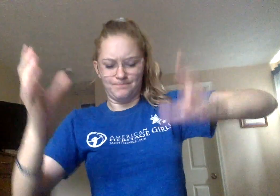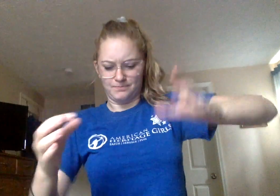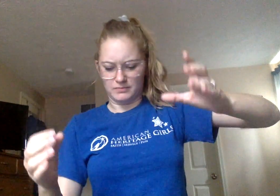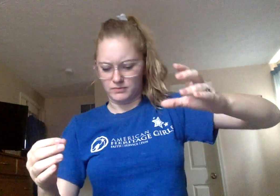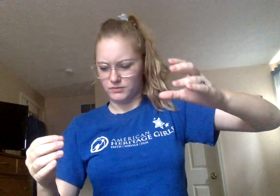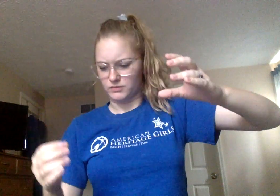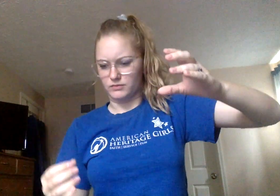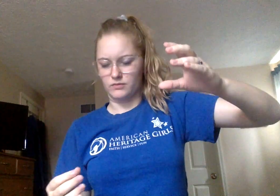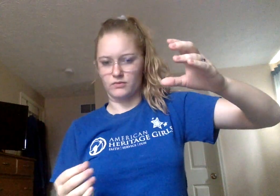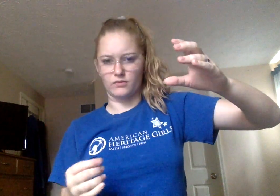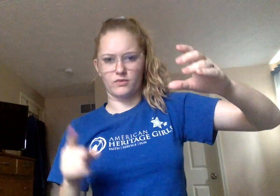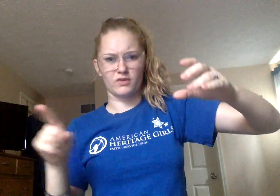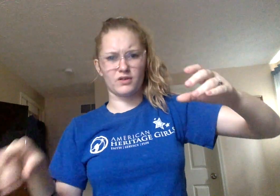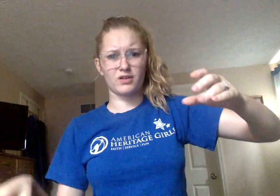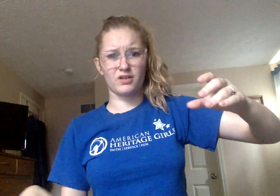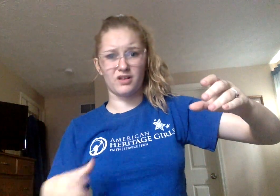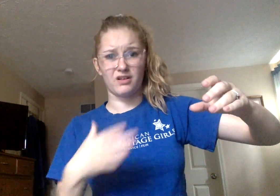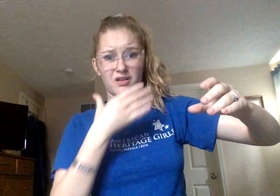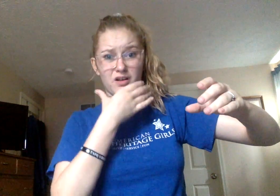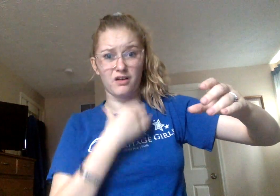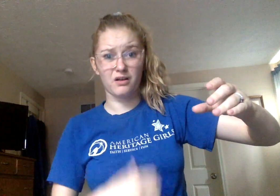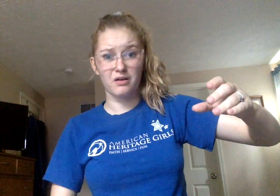poor old granny. "It was so